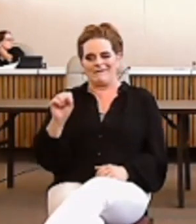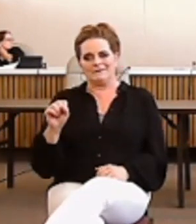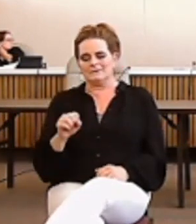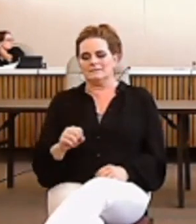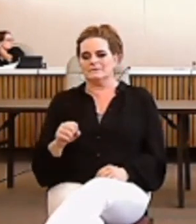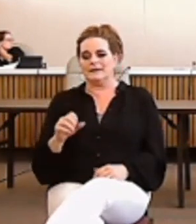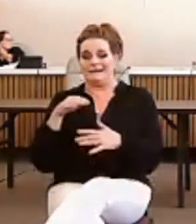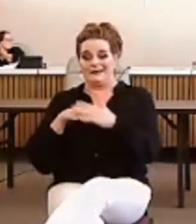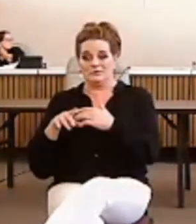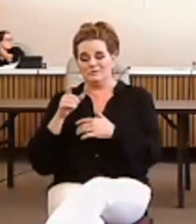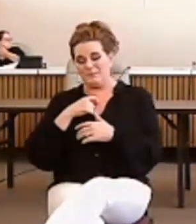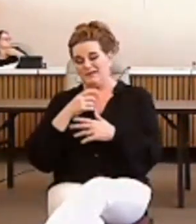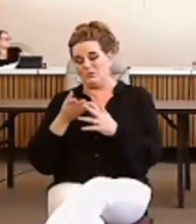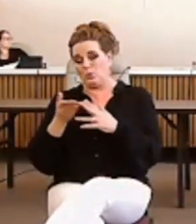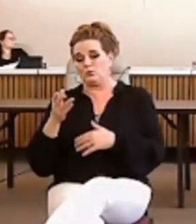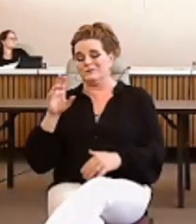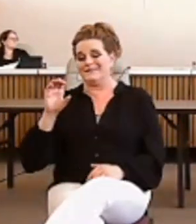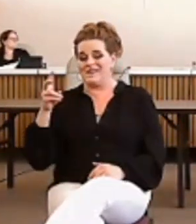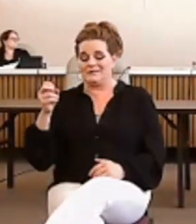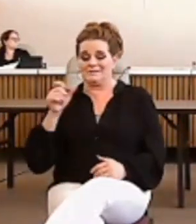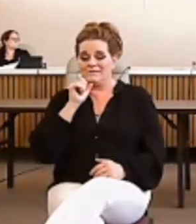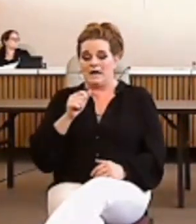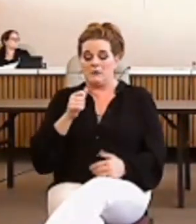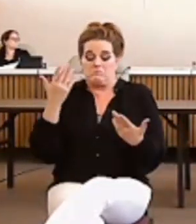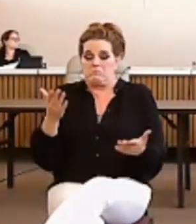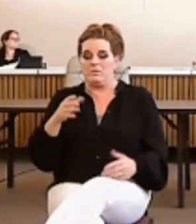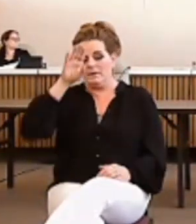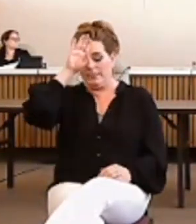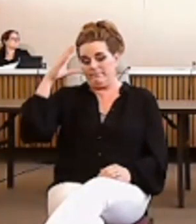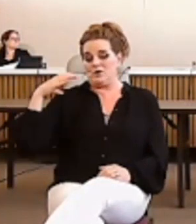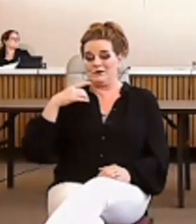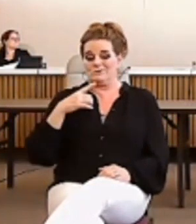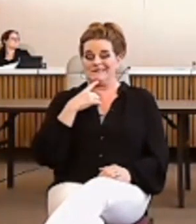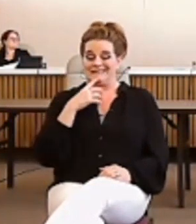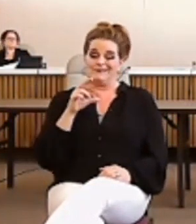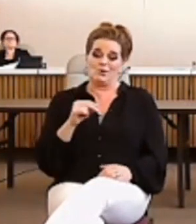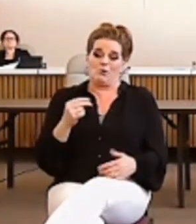not, then the fire marshal says no.